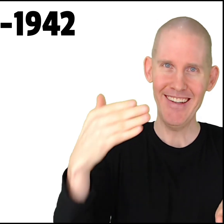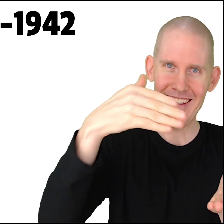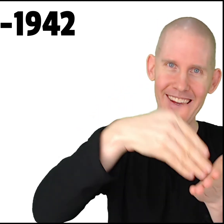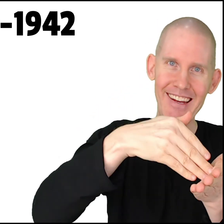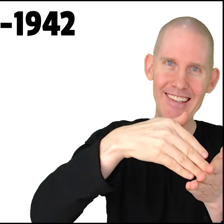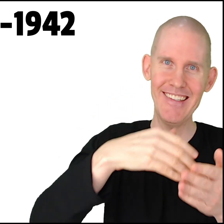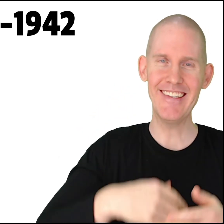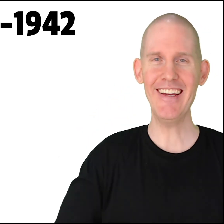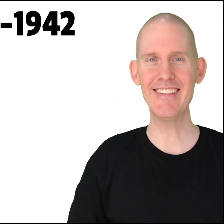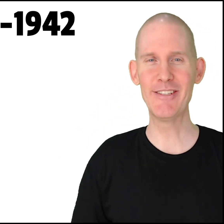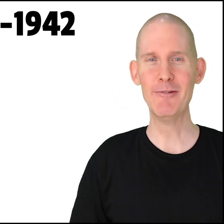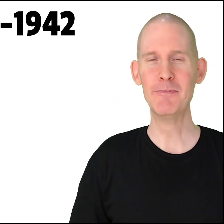Again, yes.